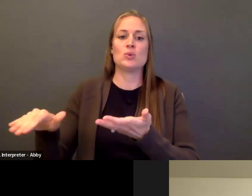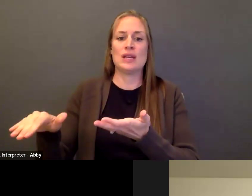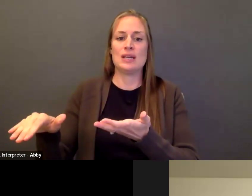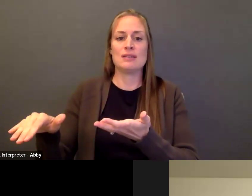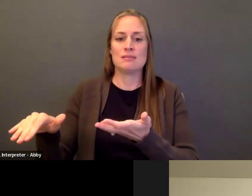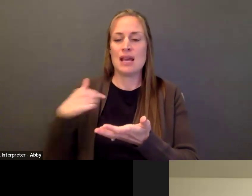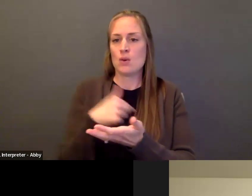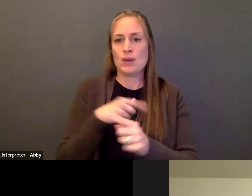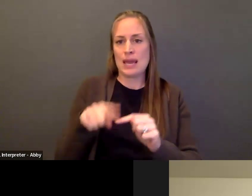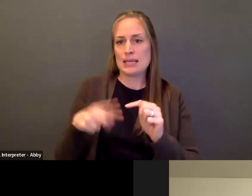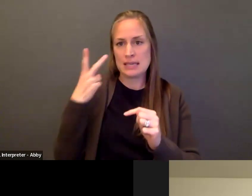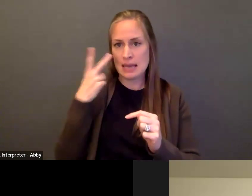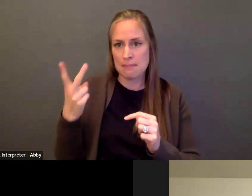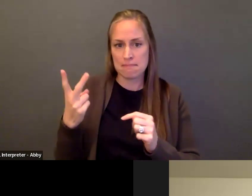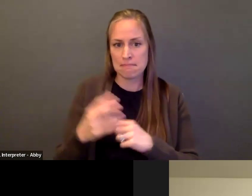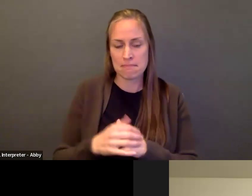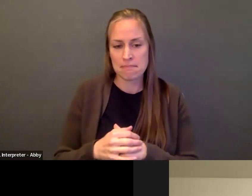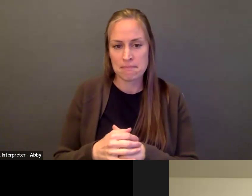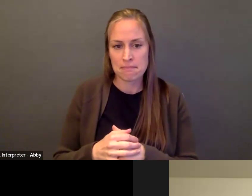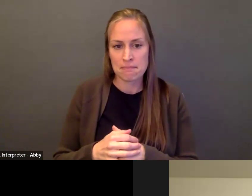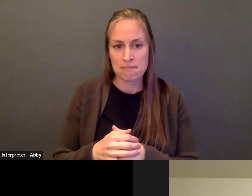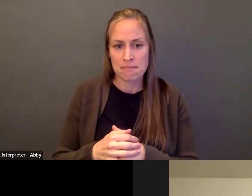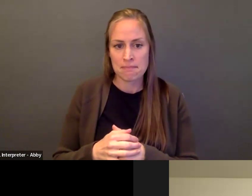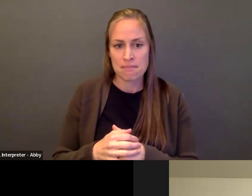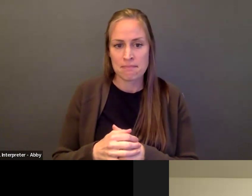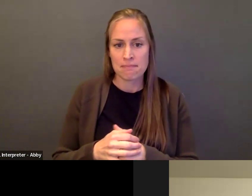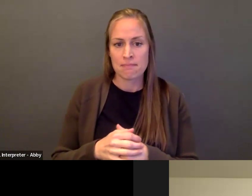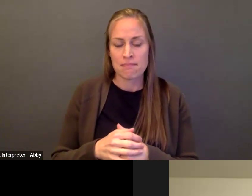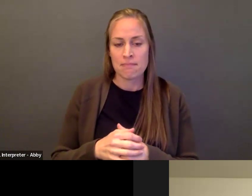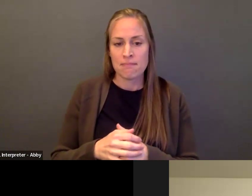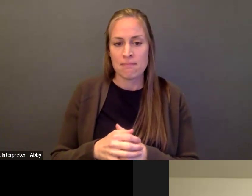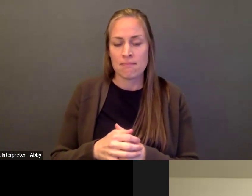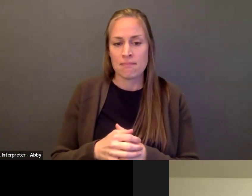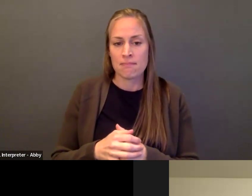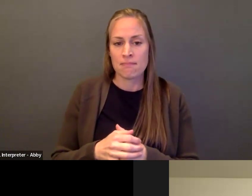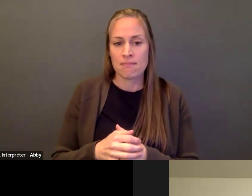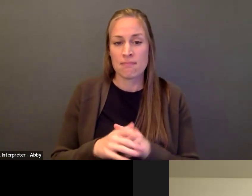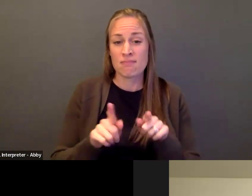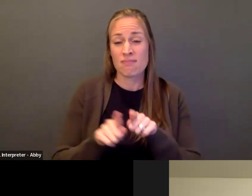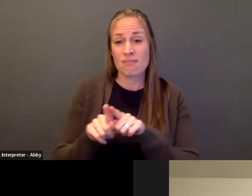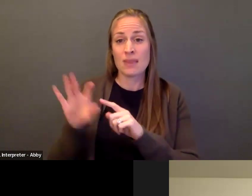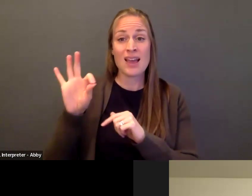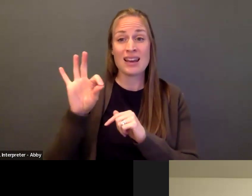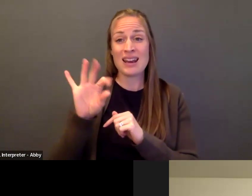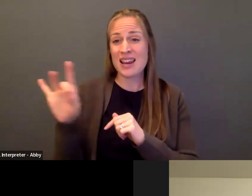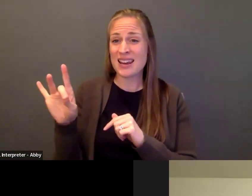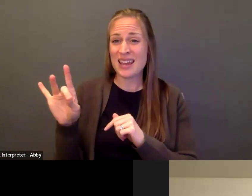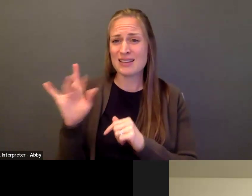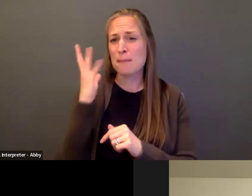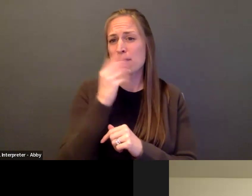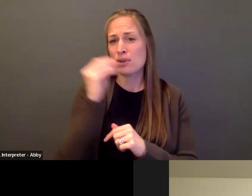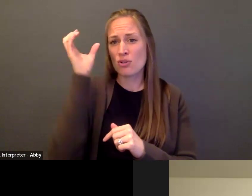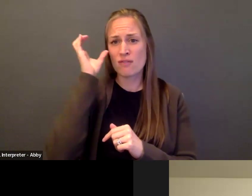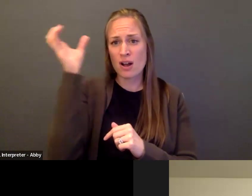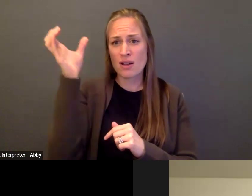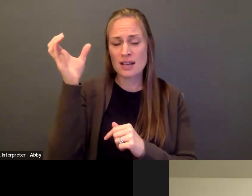people with profound autism the clip and IDD. We also 988, beautiful concept, and I know a lot of people use it. They